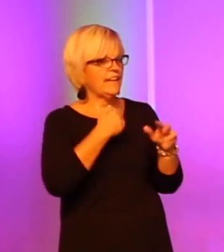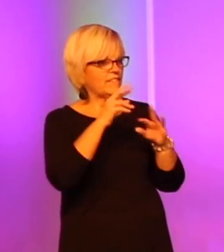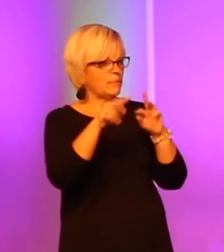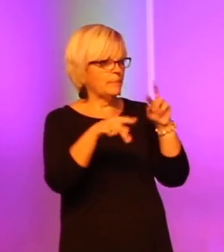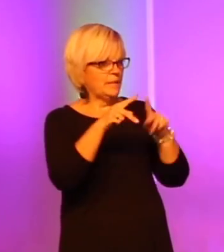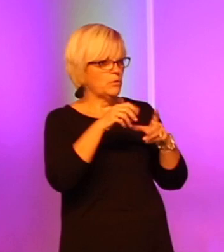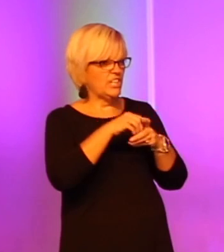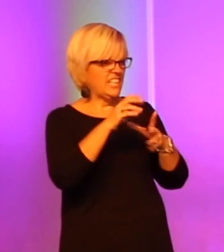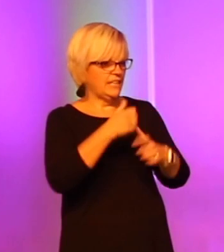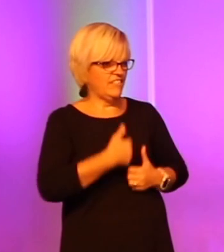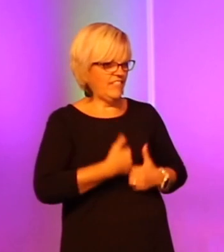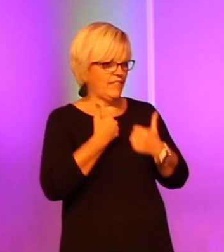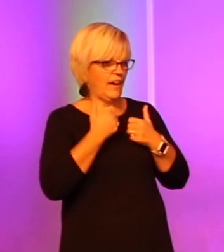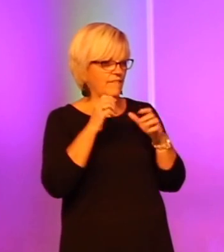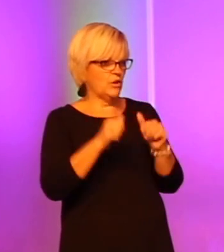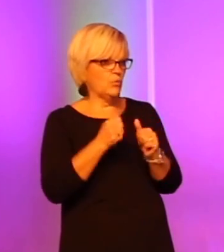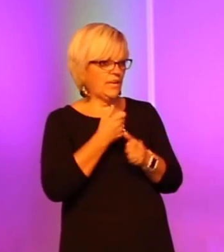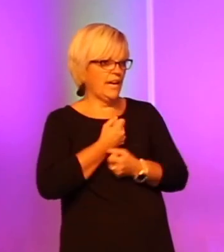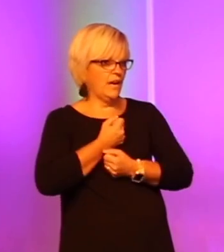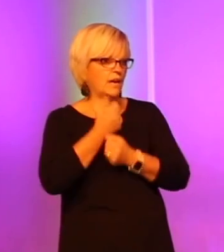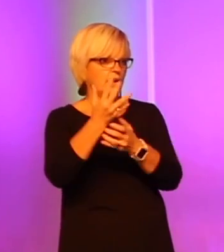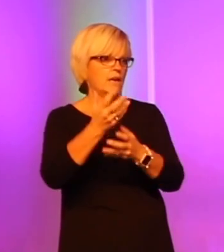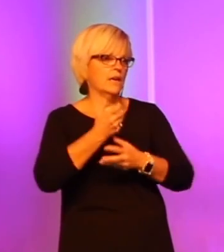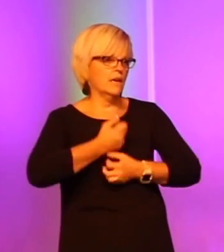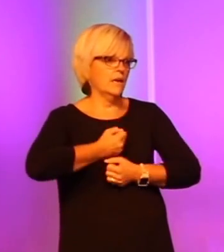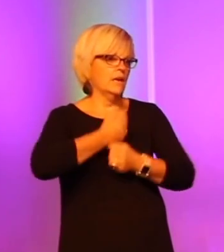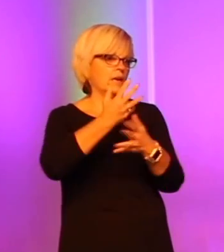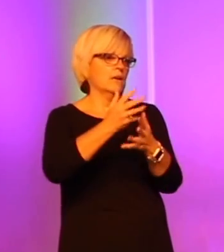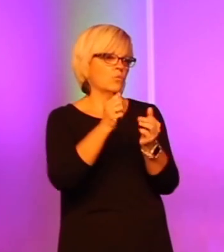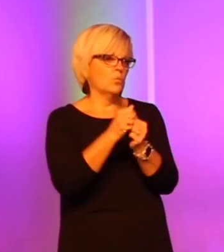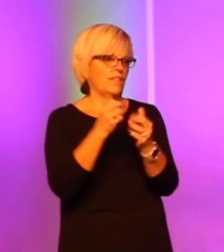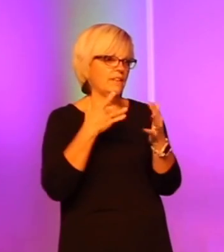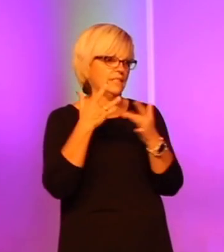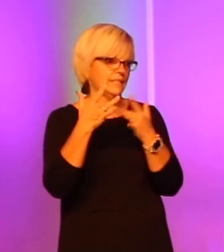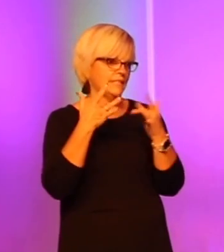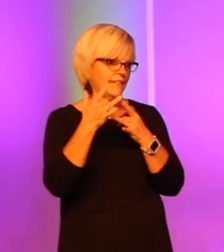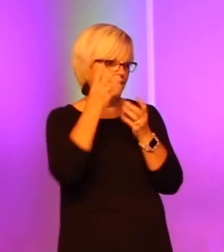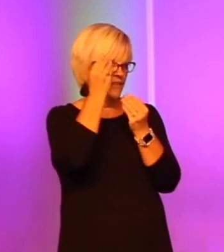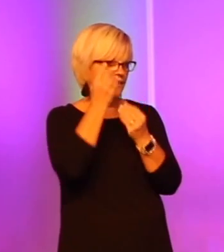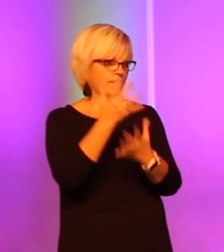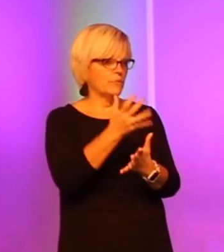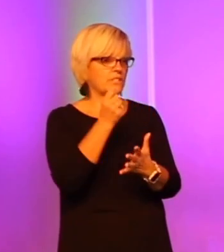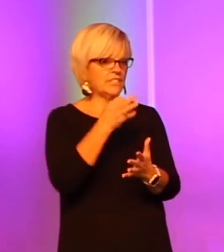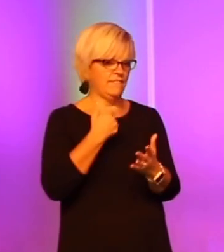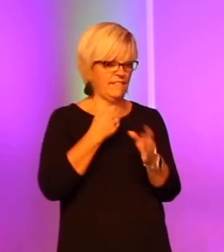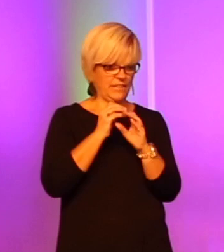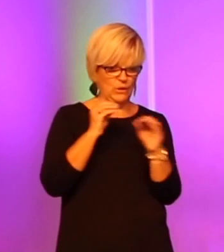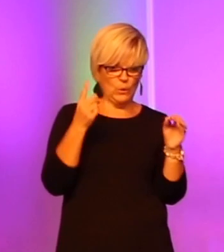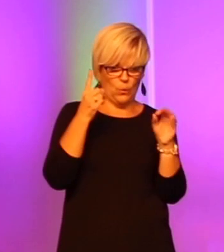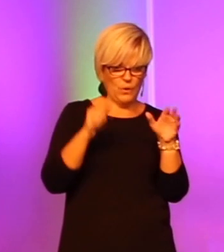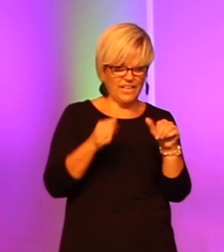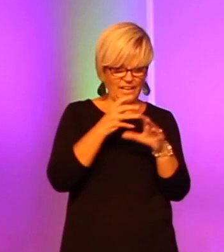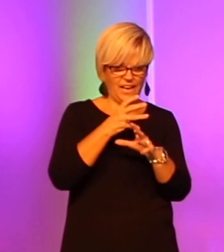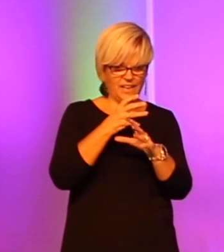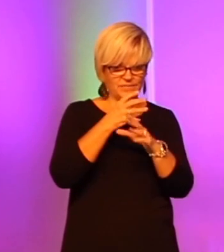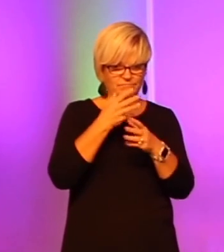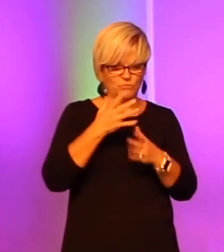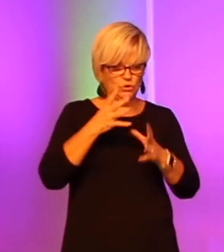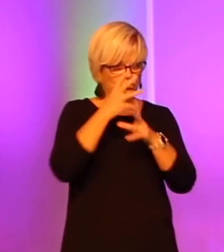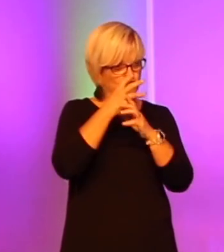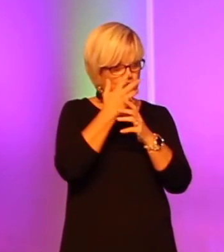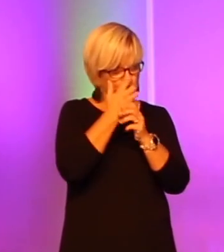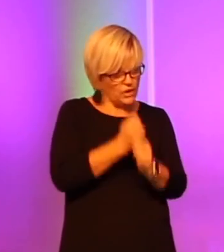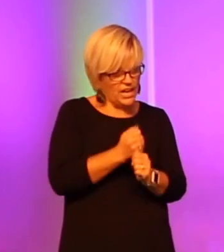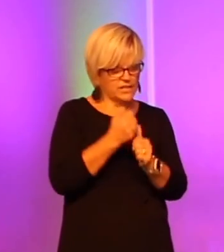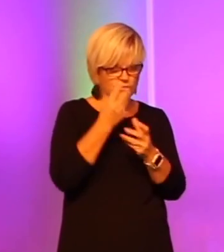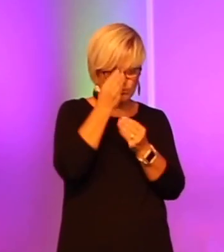this sensitive information. Things that we wouldn't tell anyone else. Now, if you don't have those kinds of people, find them. Pray for